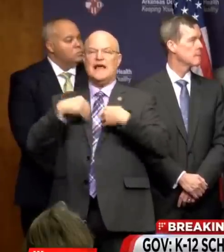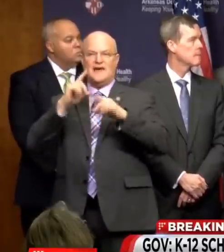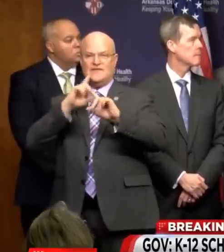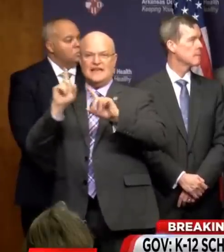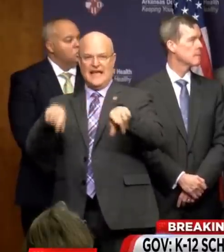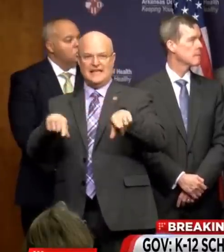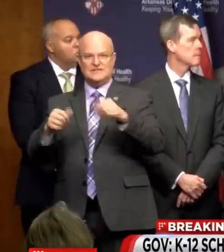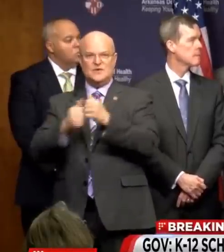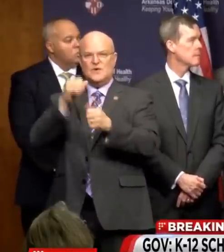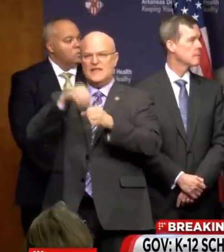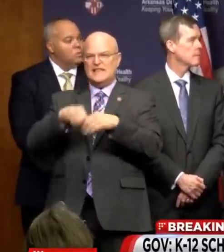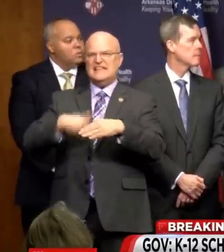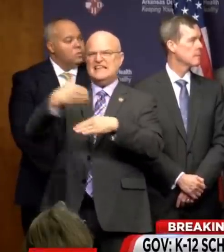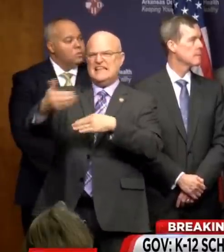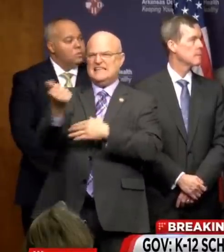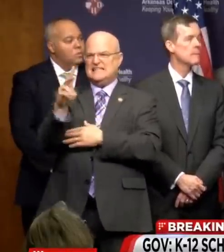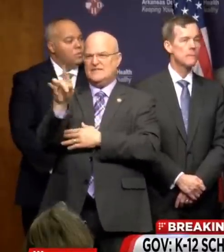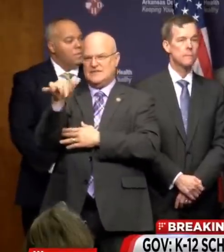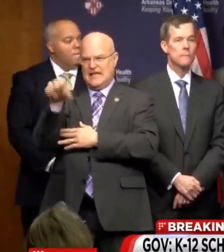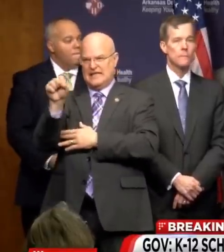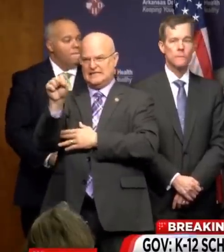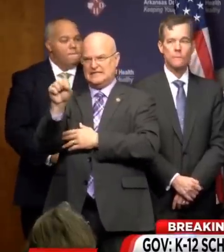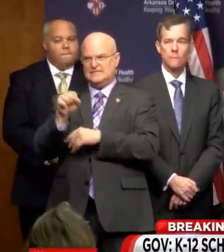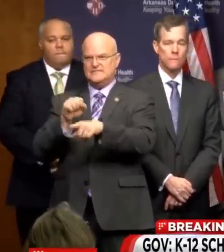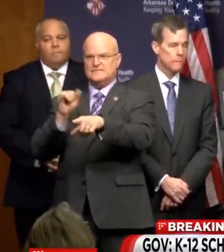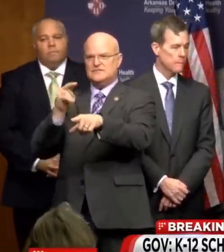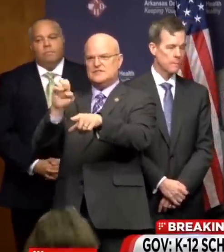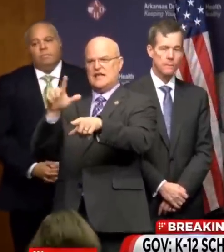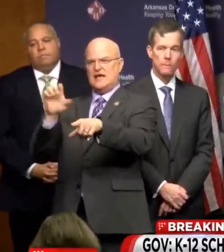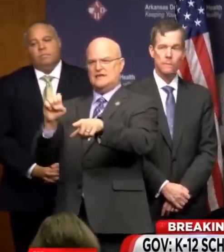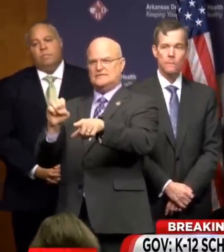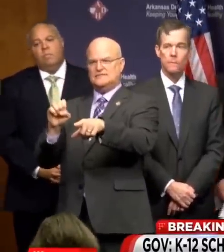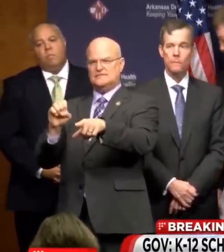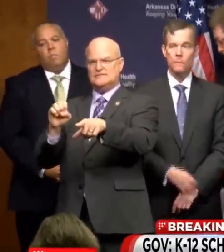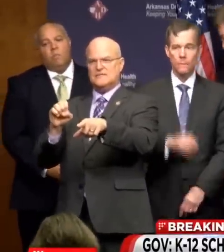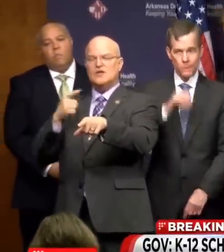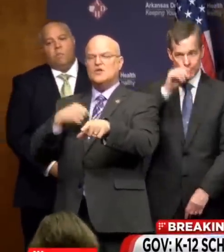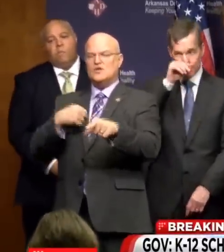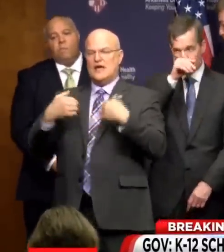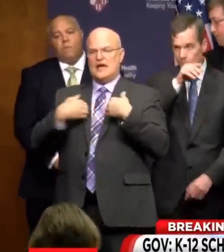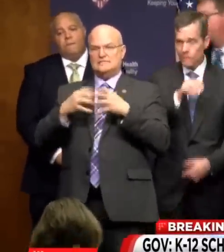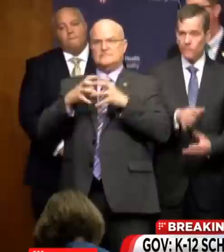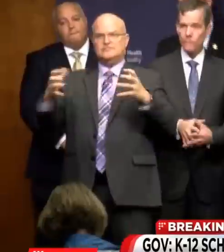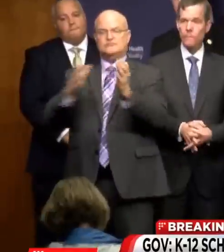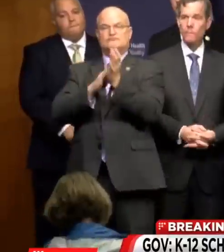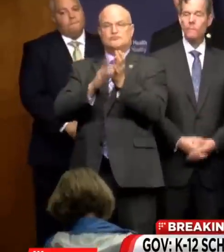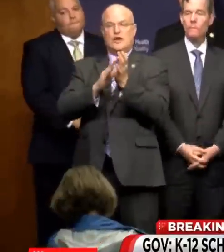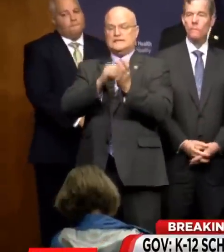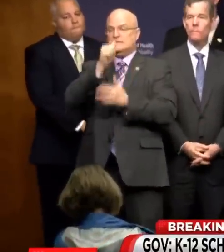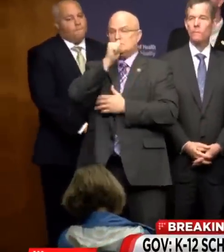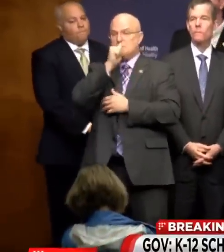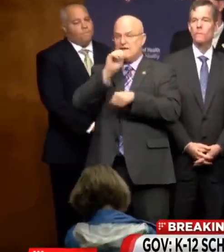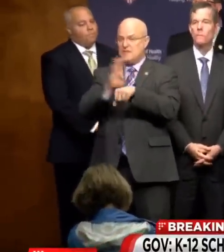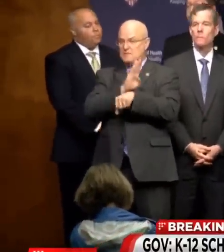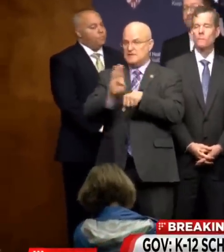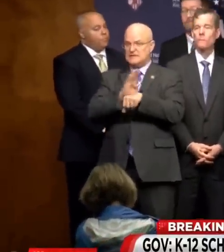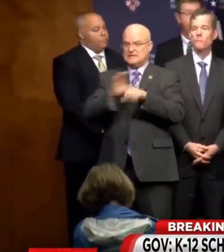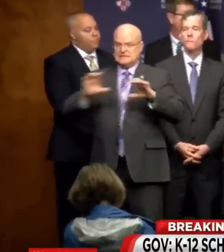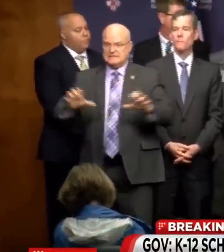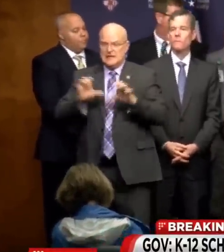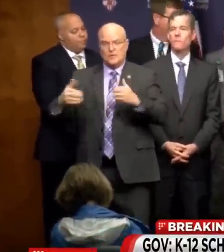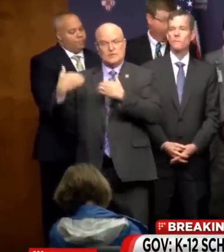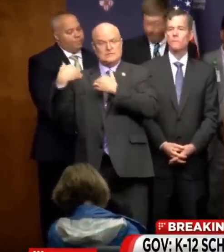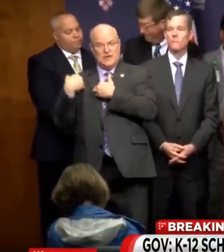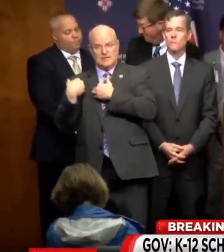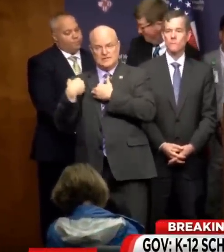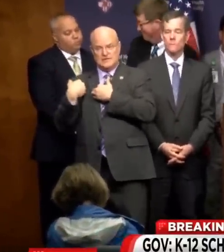answer within the next several days. Janelle. Governor, you've been heavy in your praise of the private sector and the way they've acted